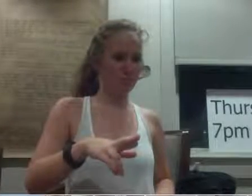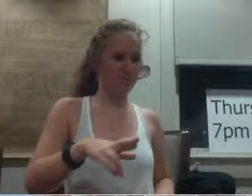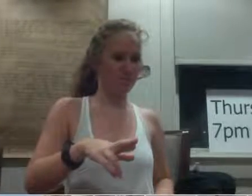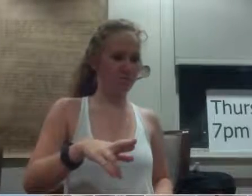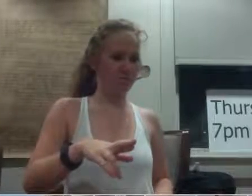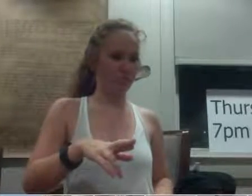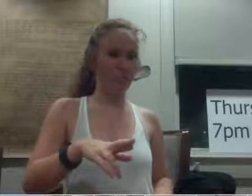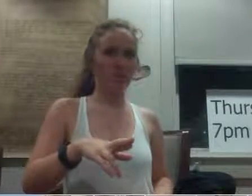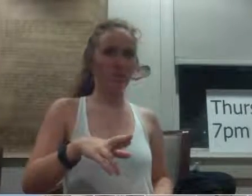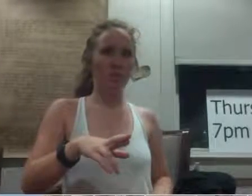with religion.